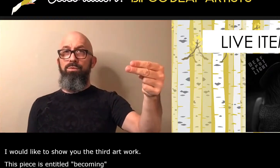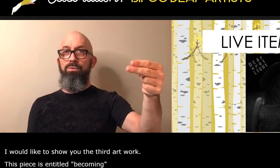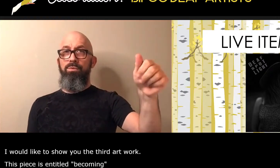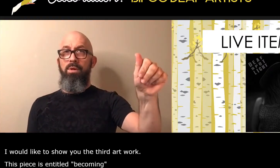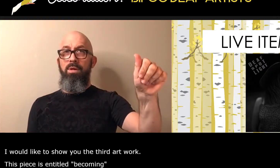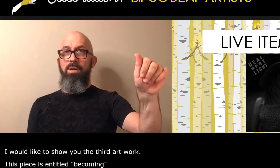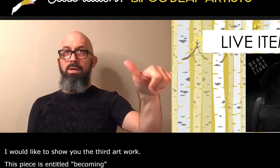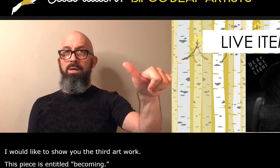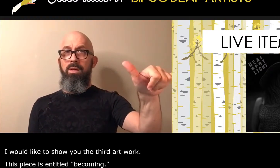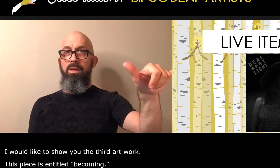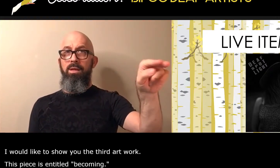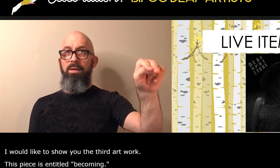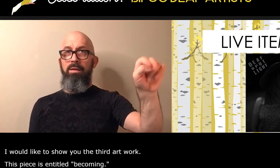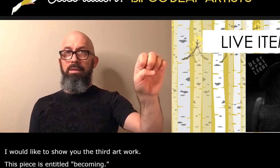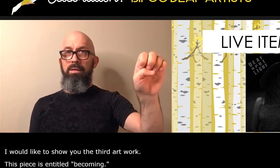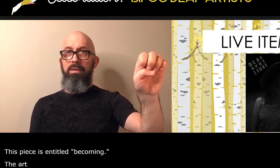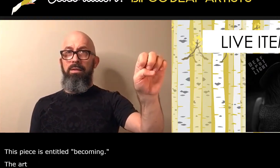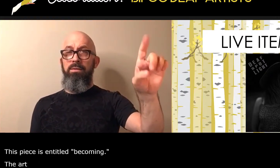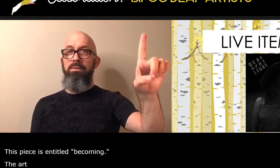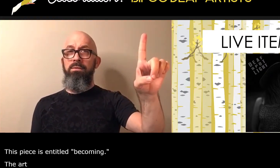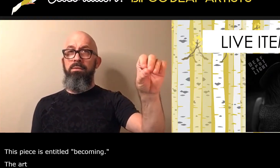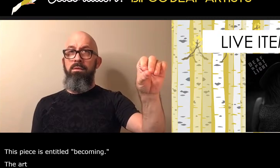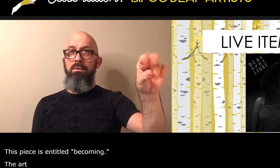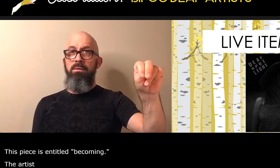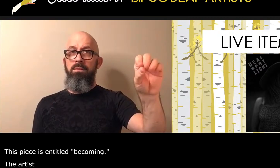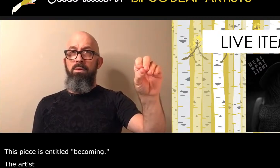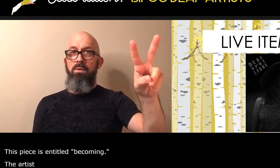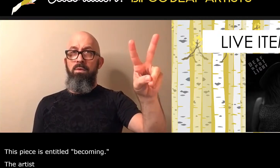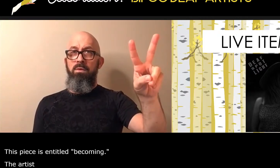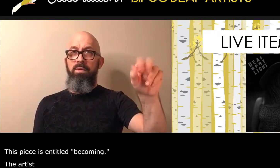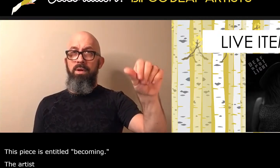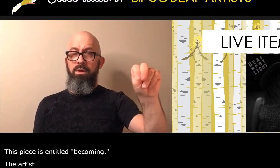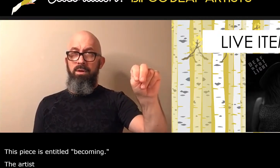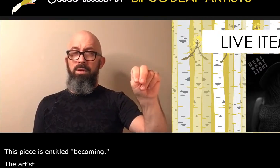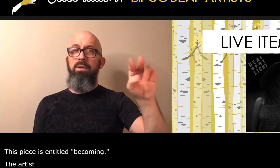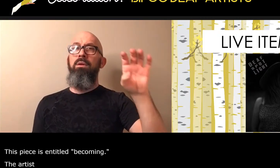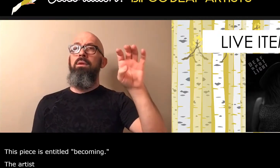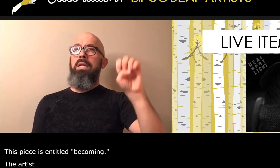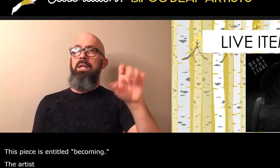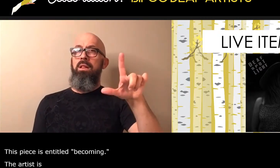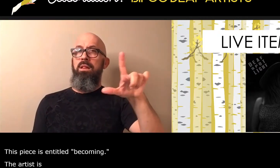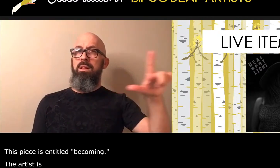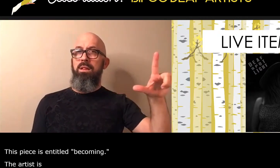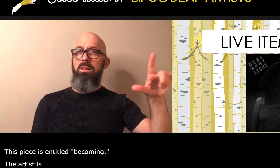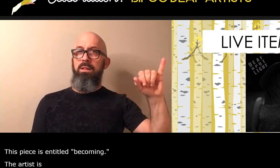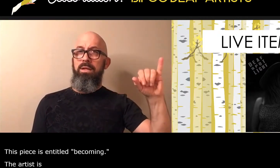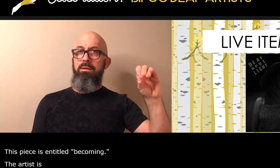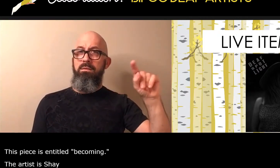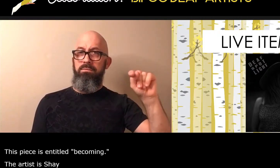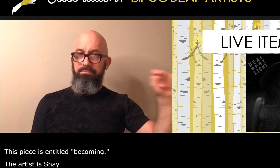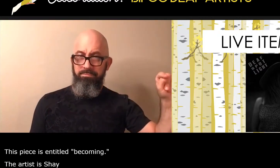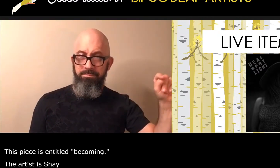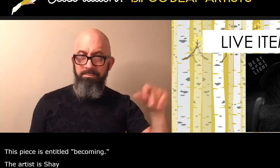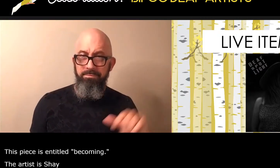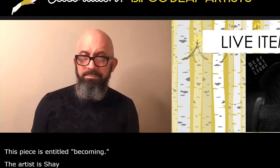The artist is Shane Donovan Elliott.